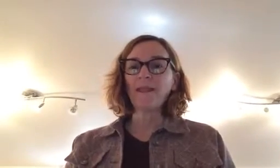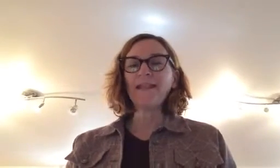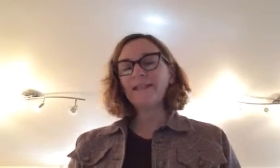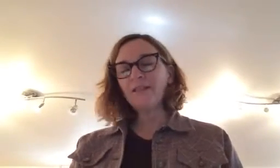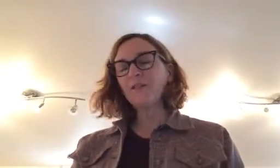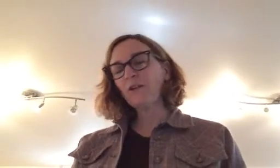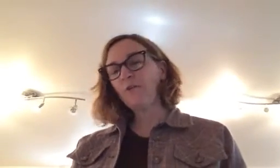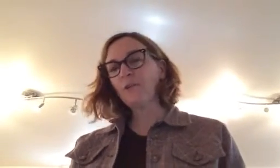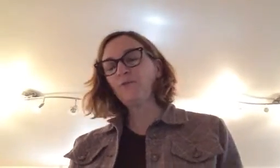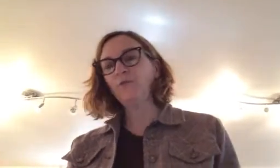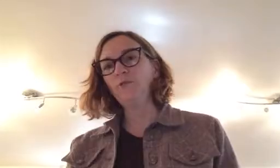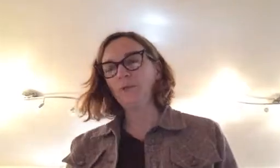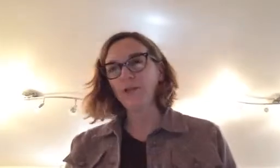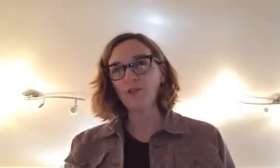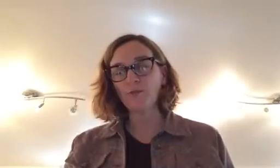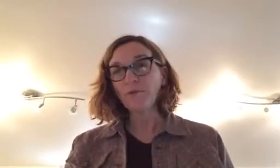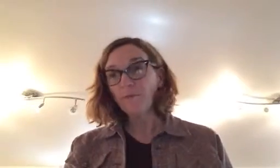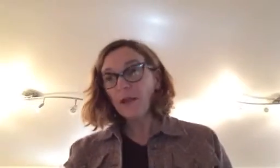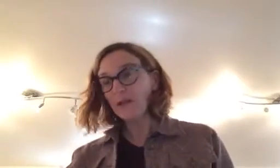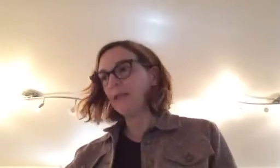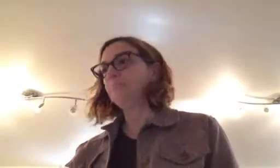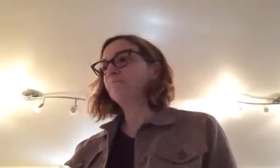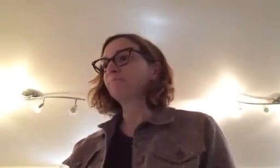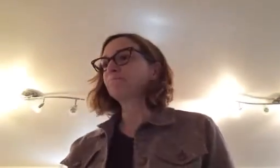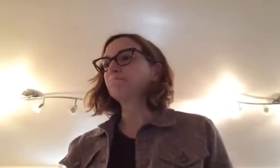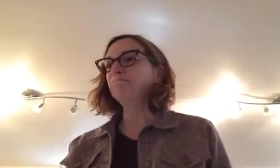it doesn't go into full-fledged rebellion.